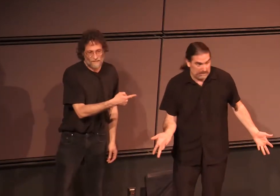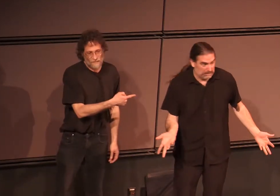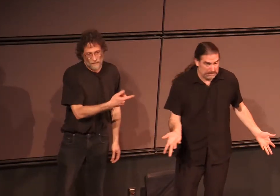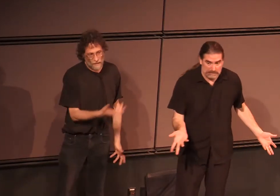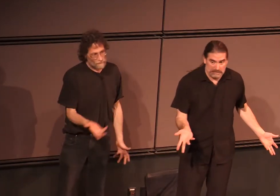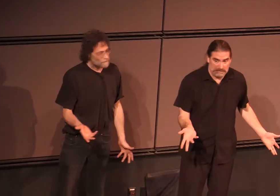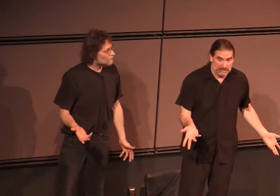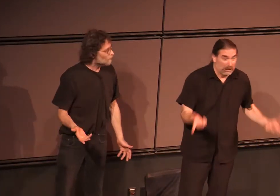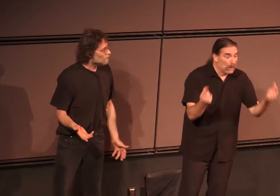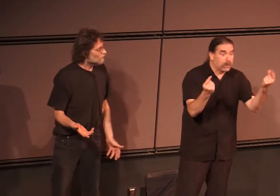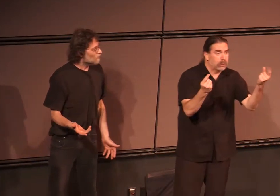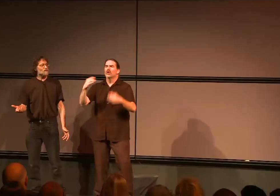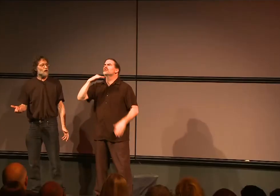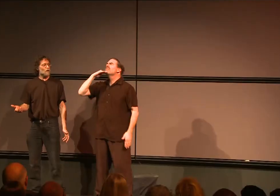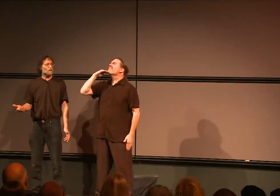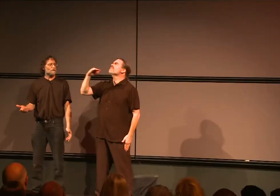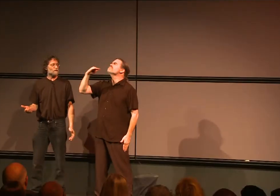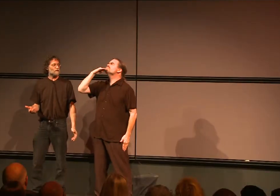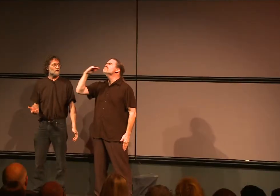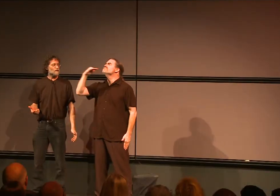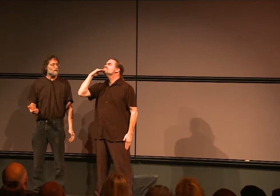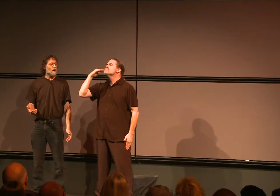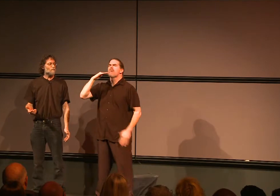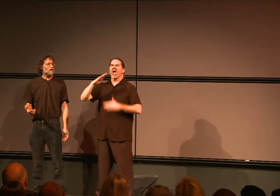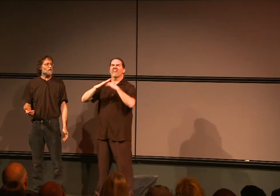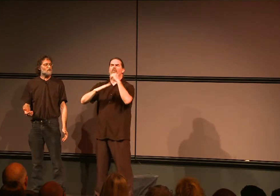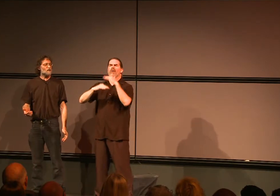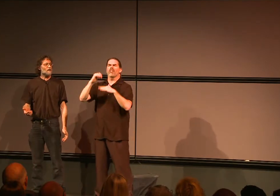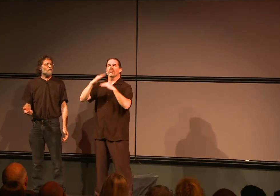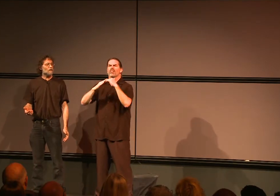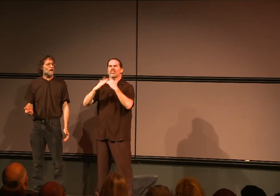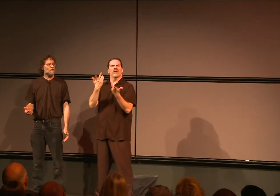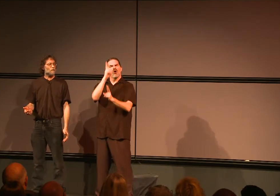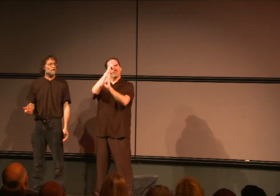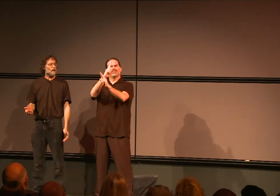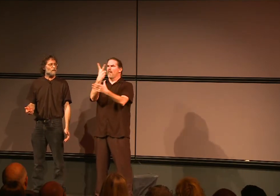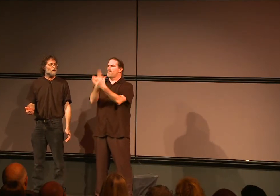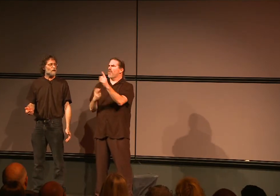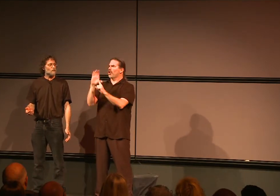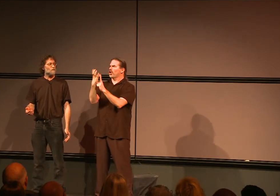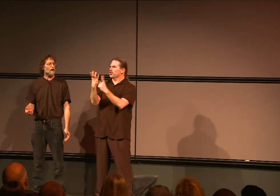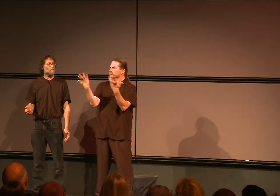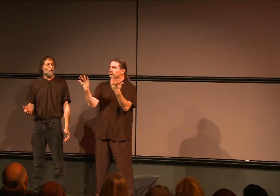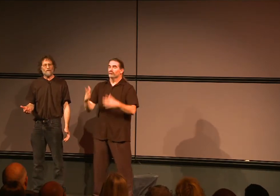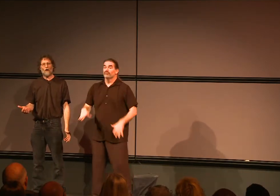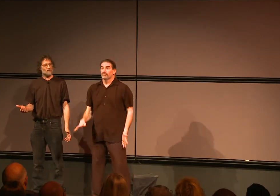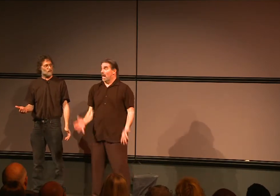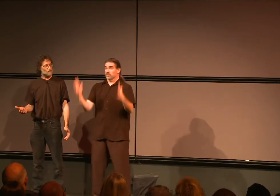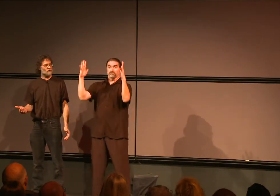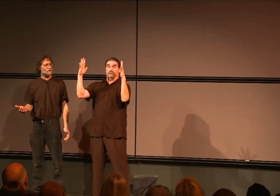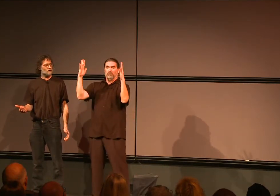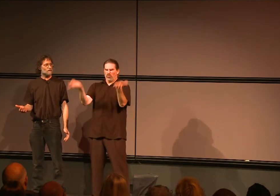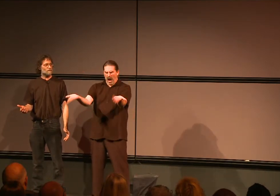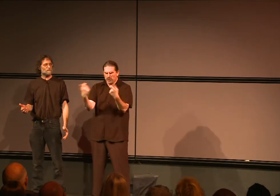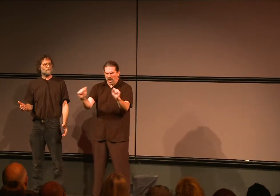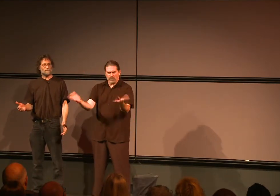it. So, up here, chin level, comfortable level, respect both cultures.